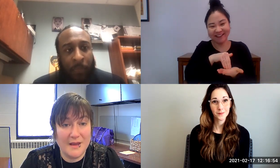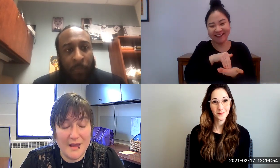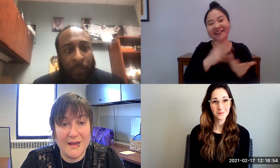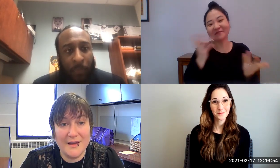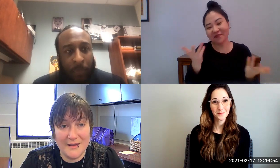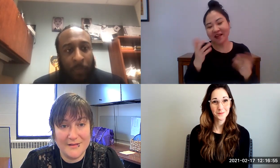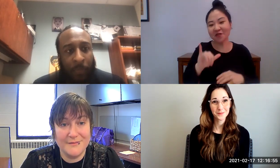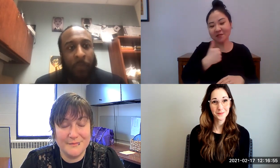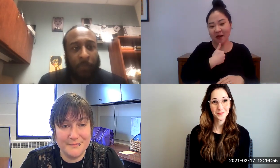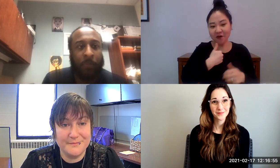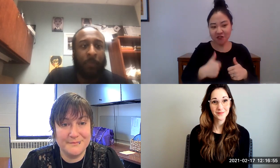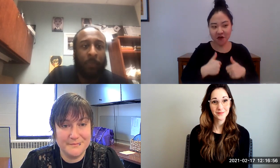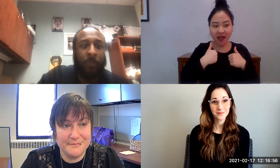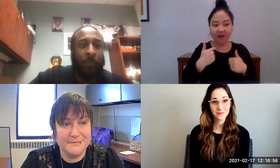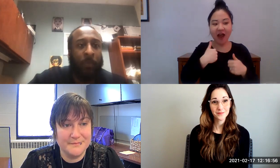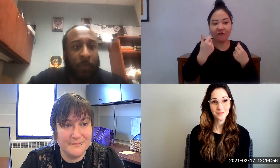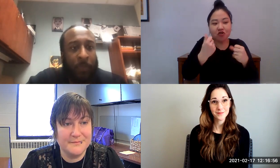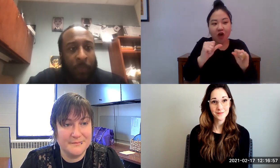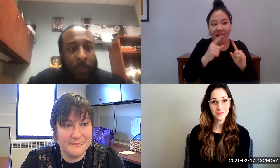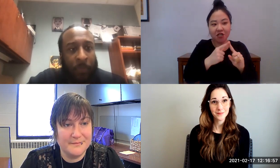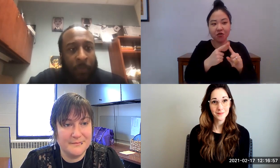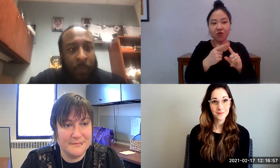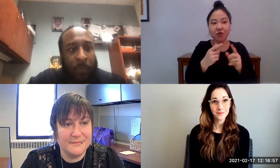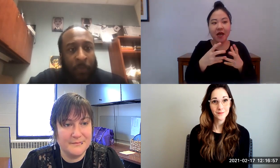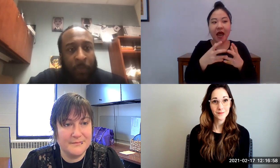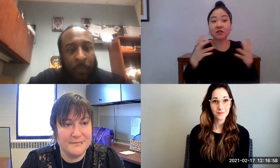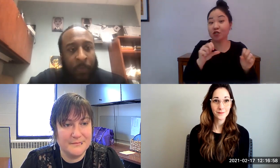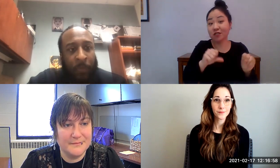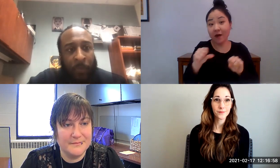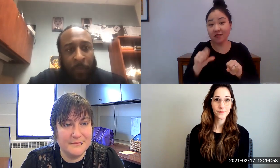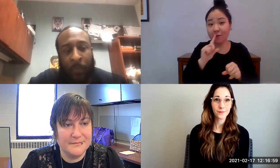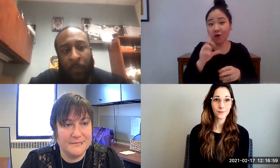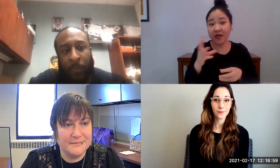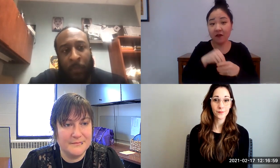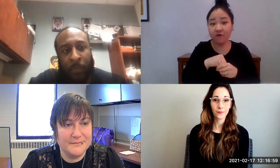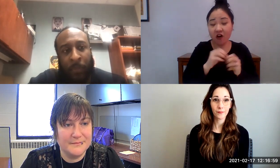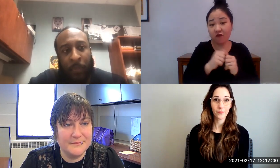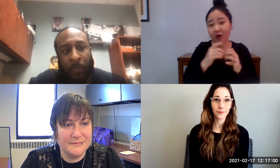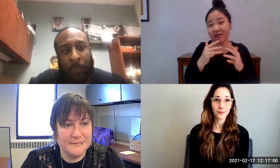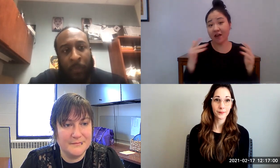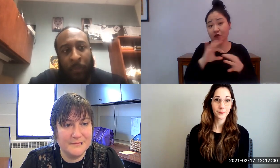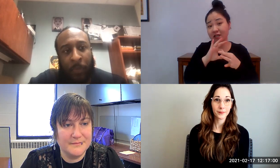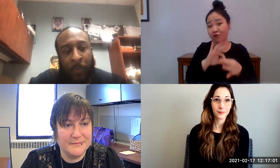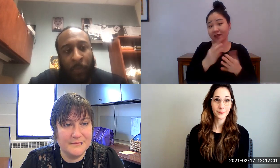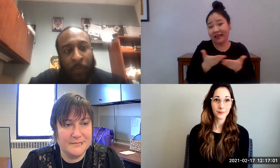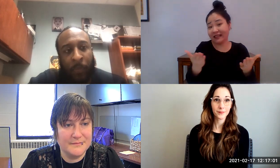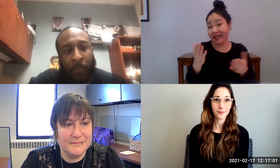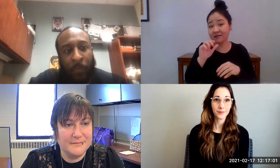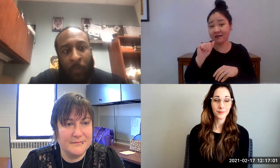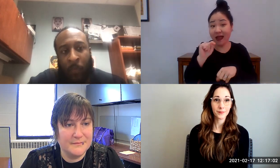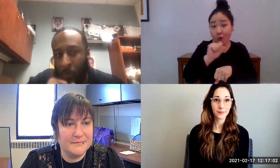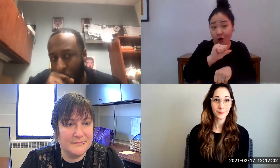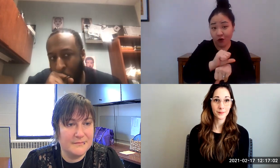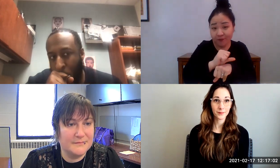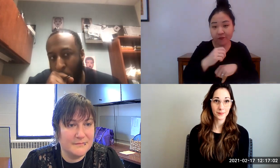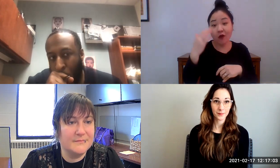the middle. So that's my personal life. I've tried to, as much as possible, be involved with diversity related